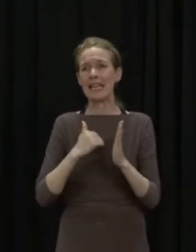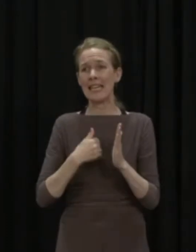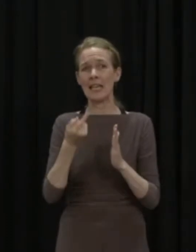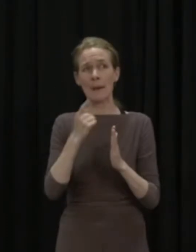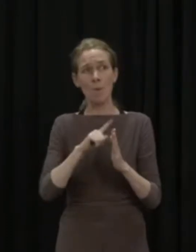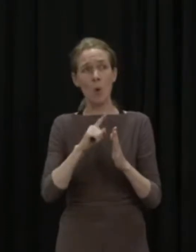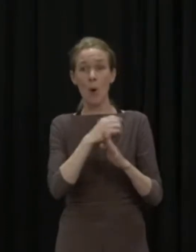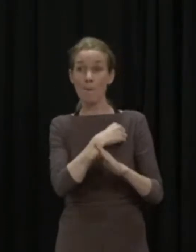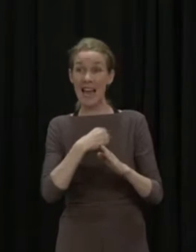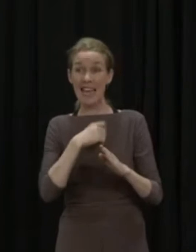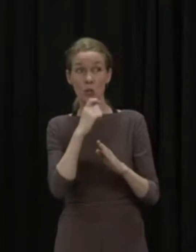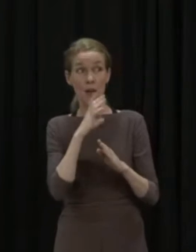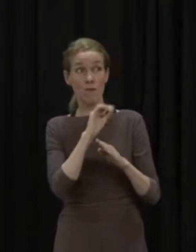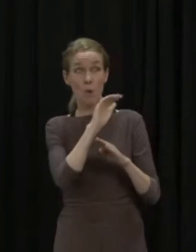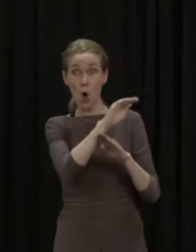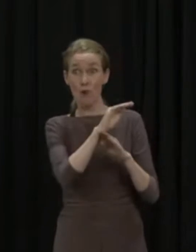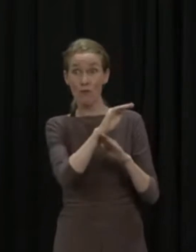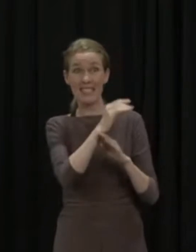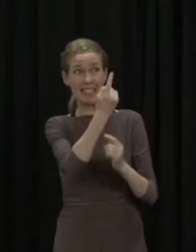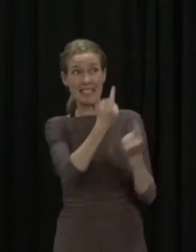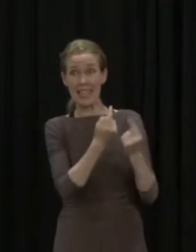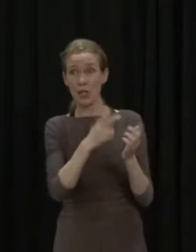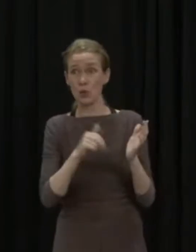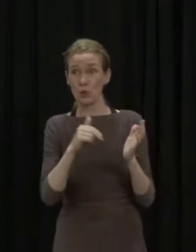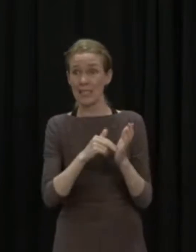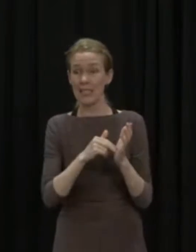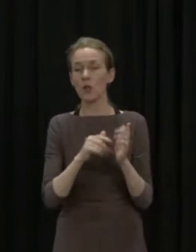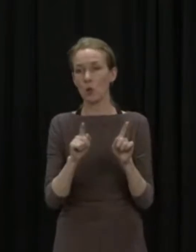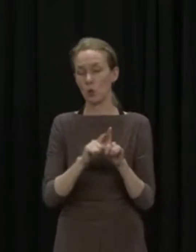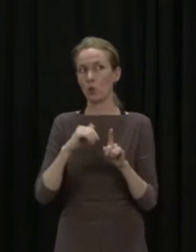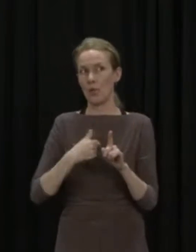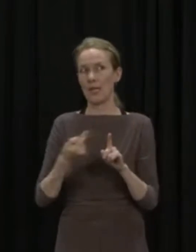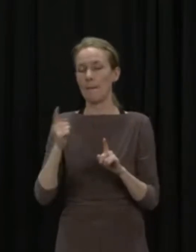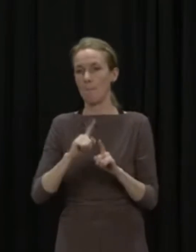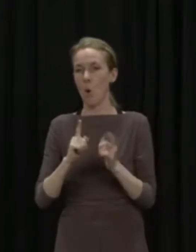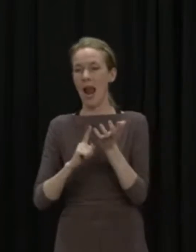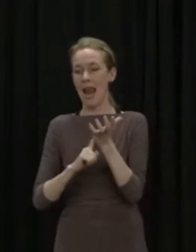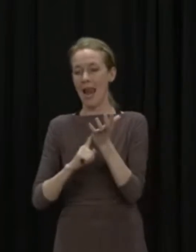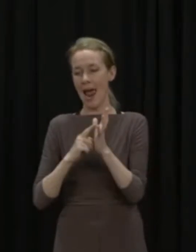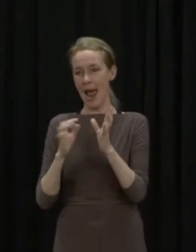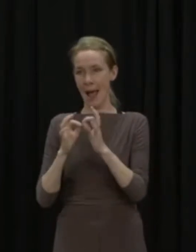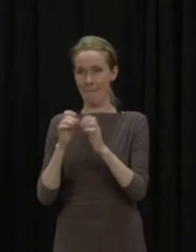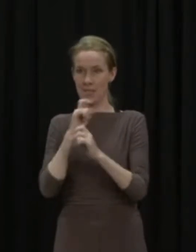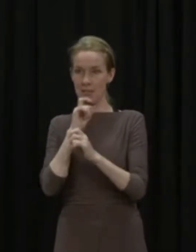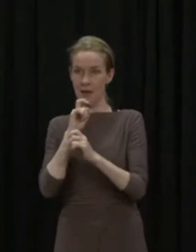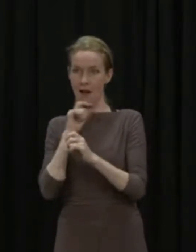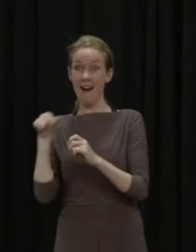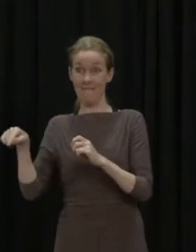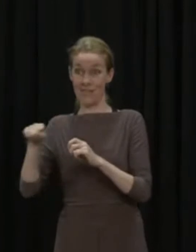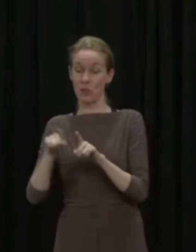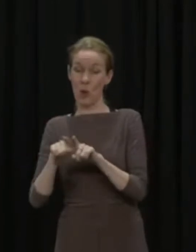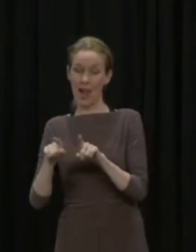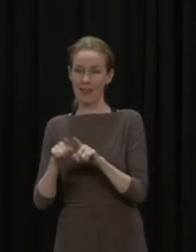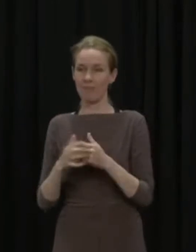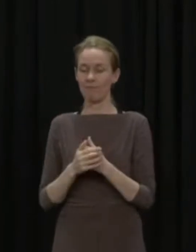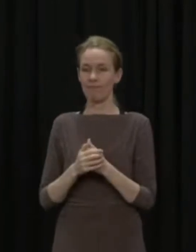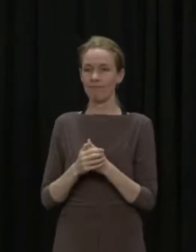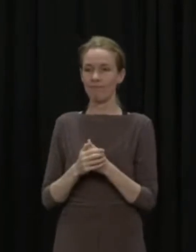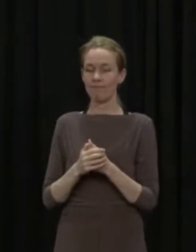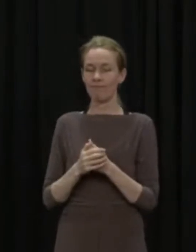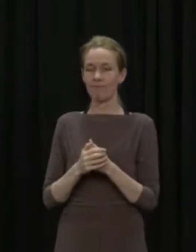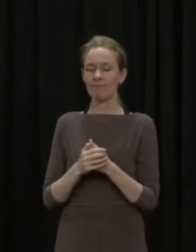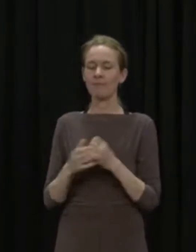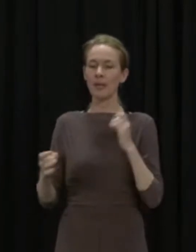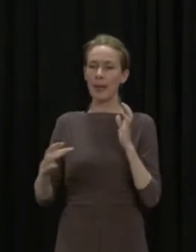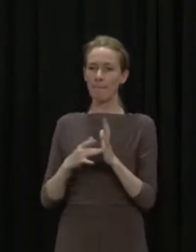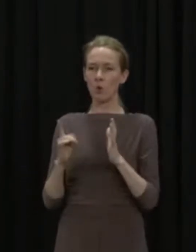and efforts directed toward that, it would be very important. So ultimately, we need to have a robust system to ensure